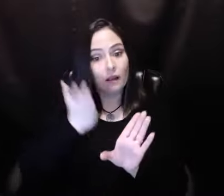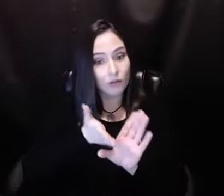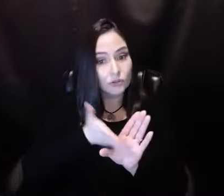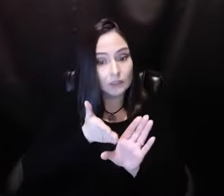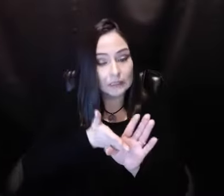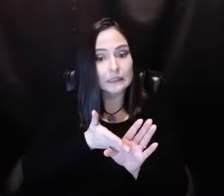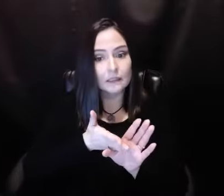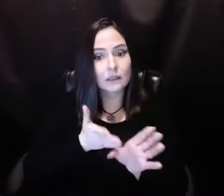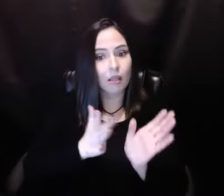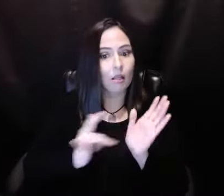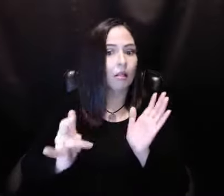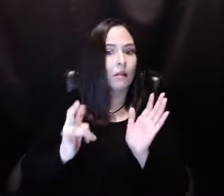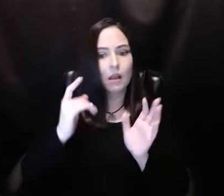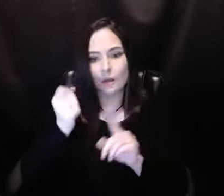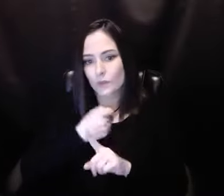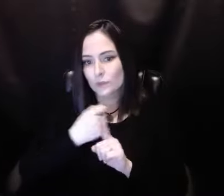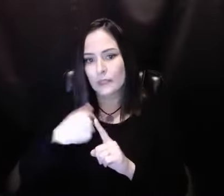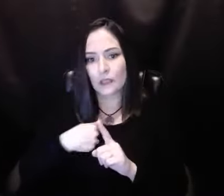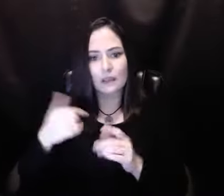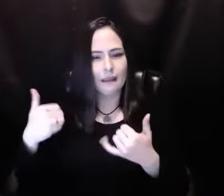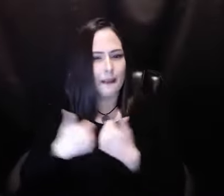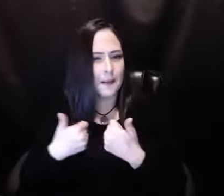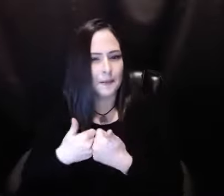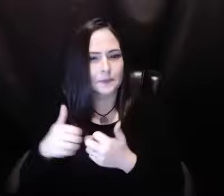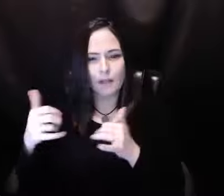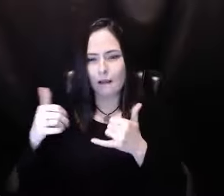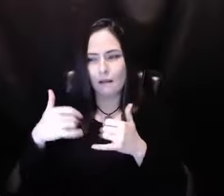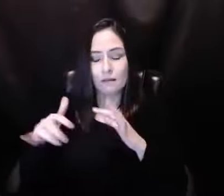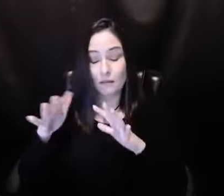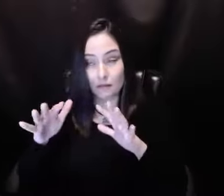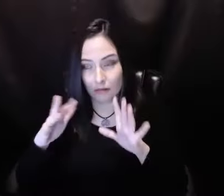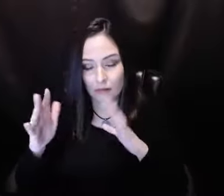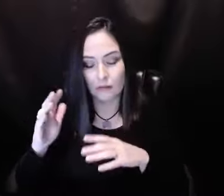sexually, psychologically. He played games with my head.